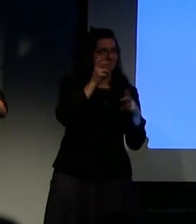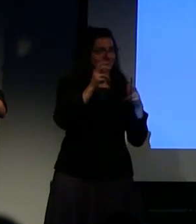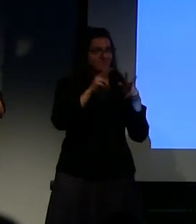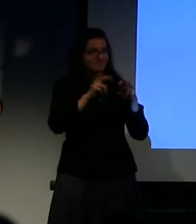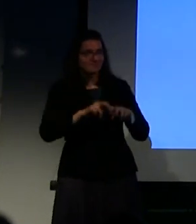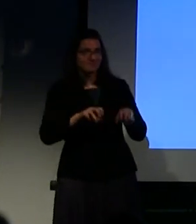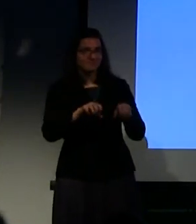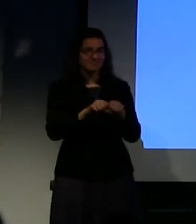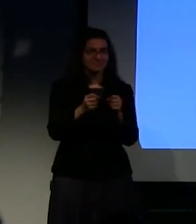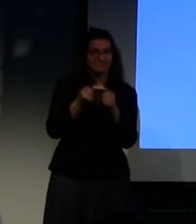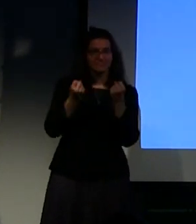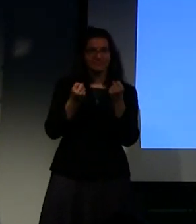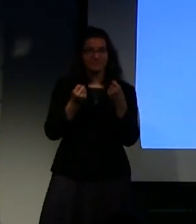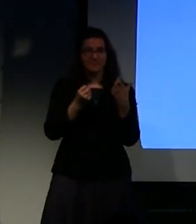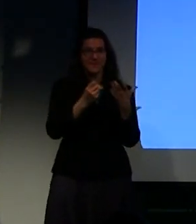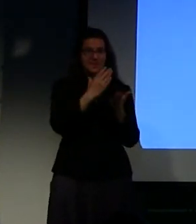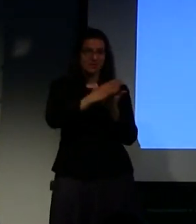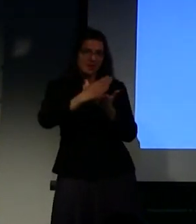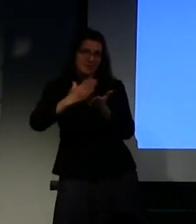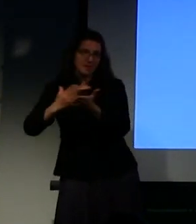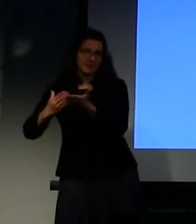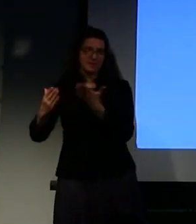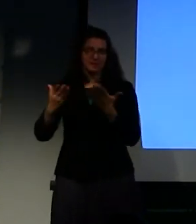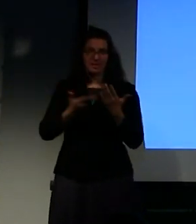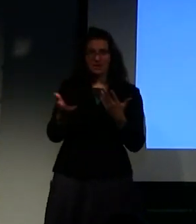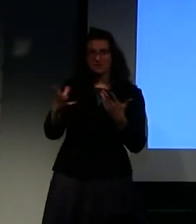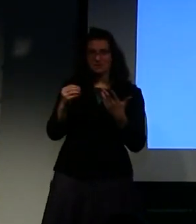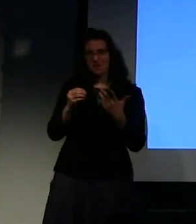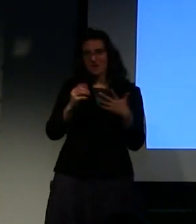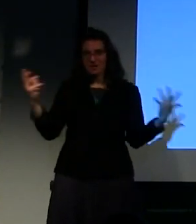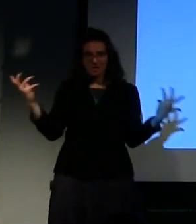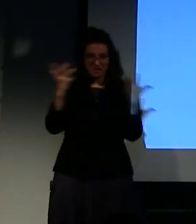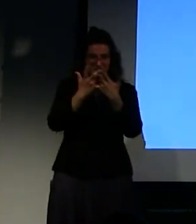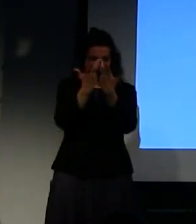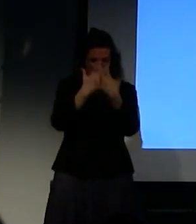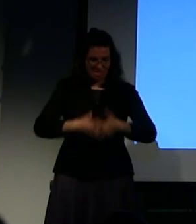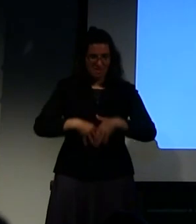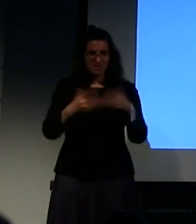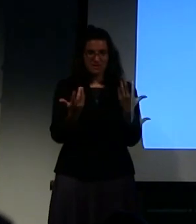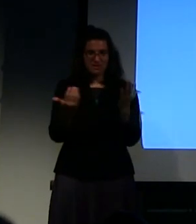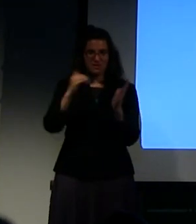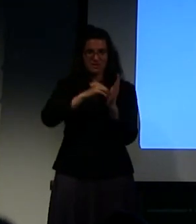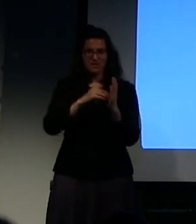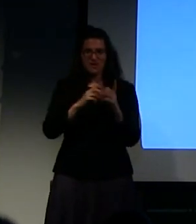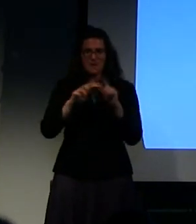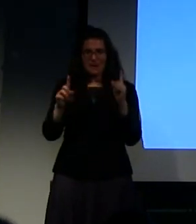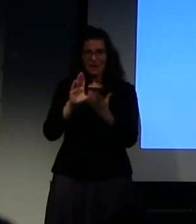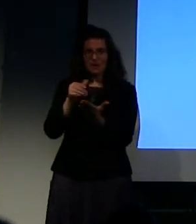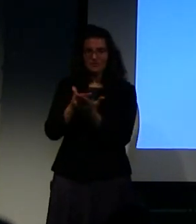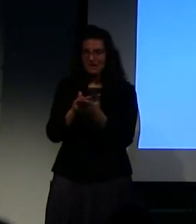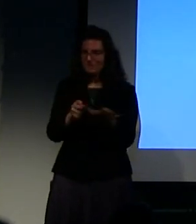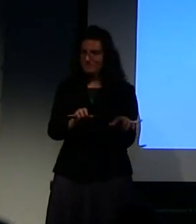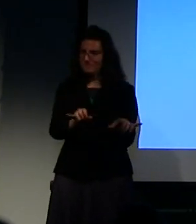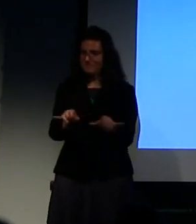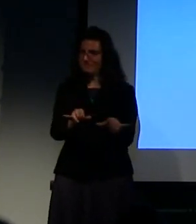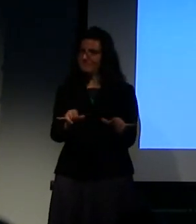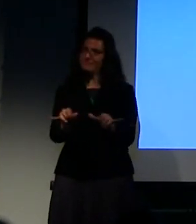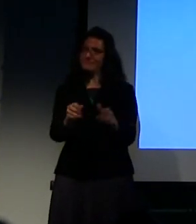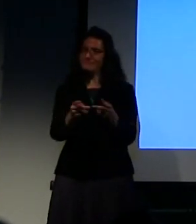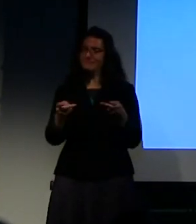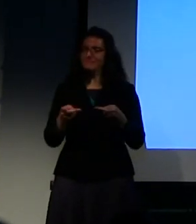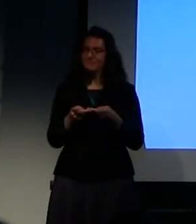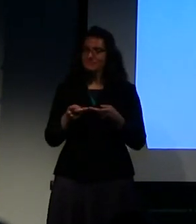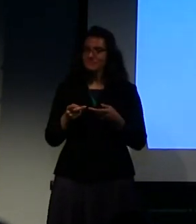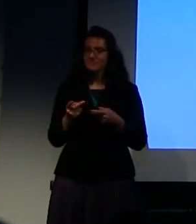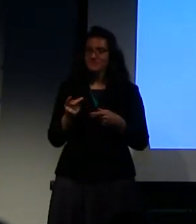just fragmenting things and putting them back together. And funny, arriving at a very similar place in some ways that we found out when we were working